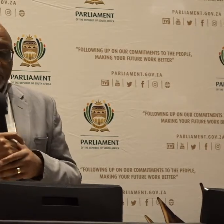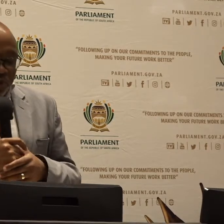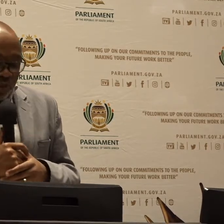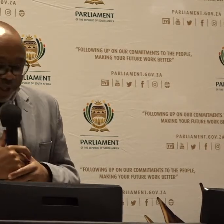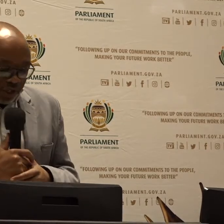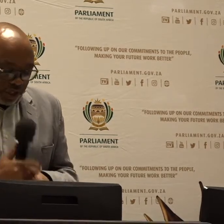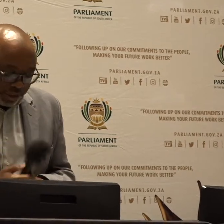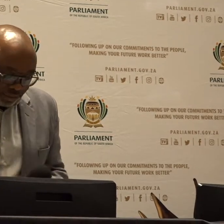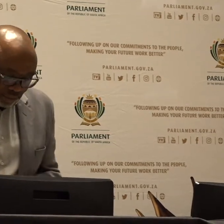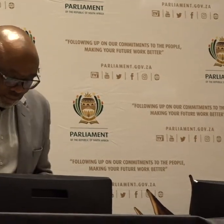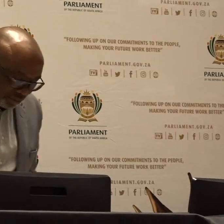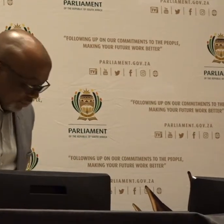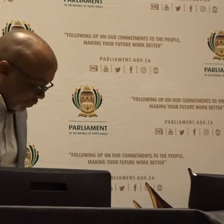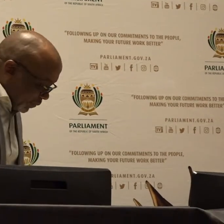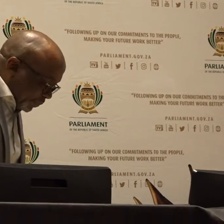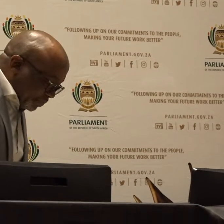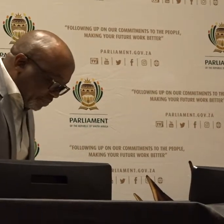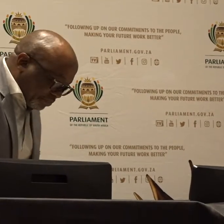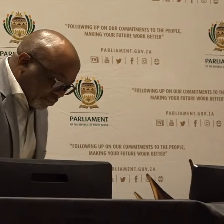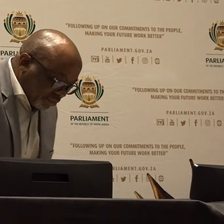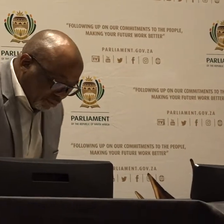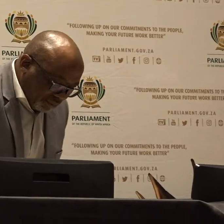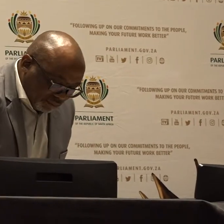adjourned thank you so much